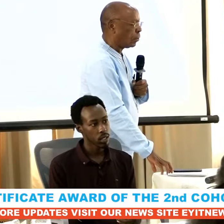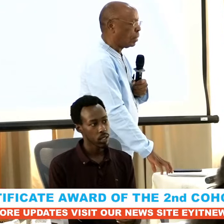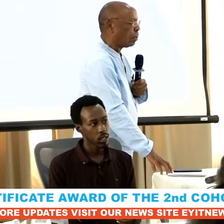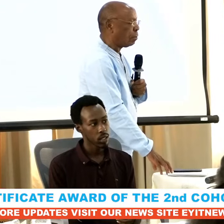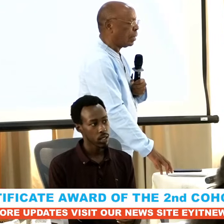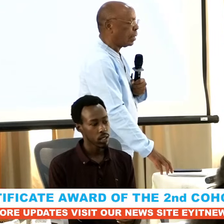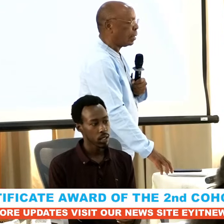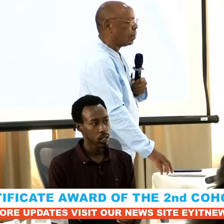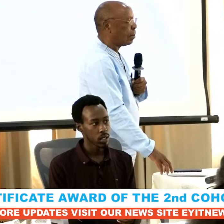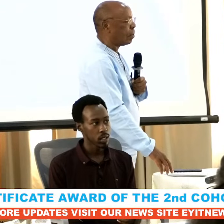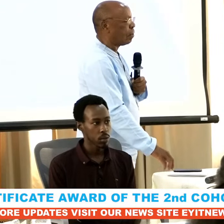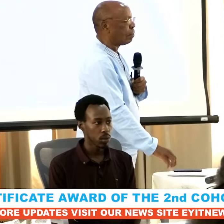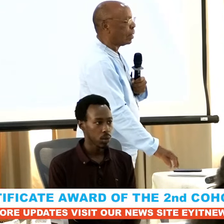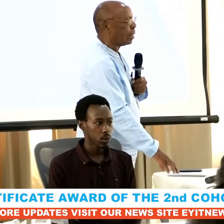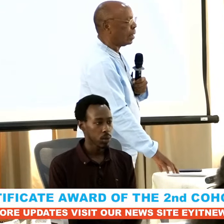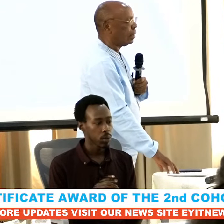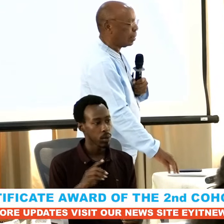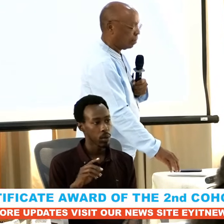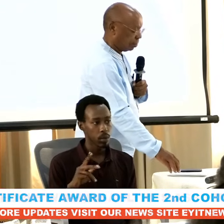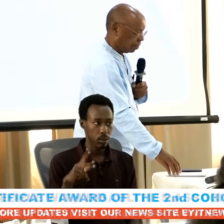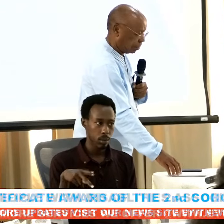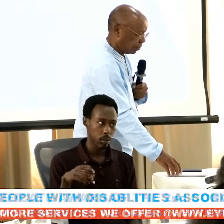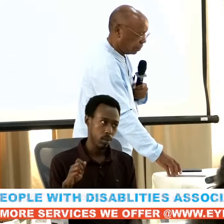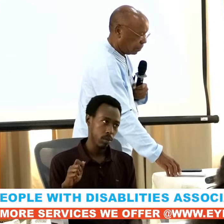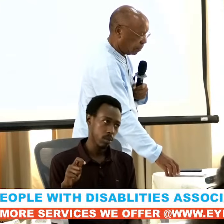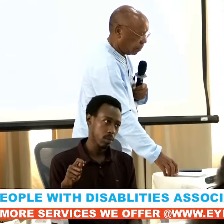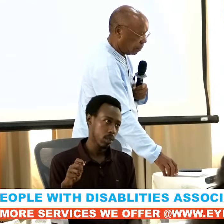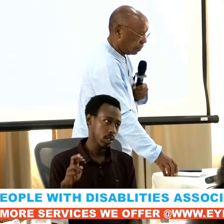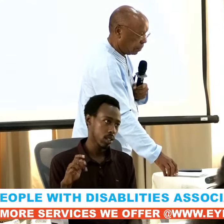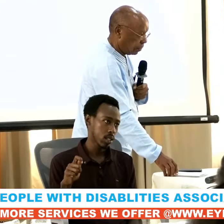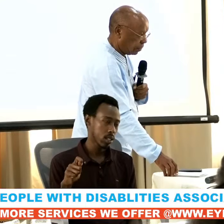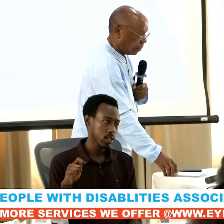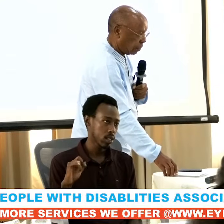contribute to the well-being of mankind.